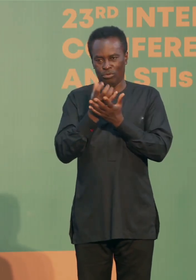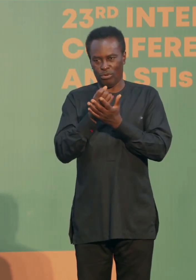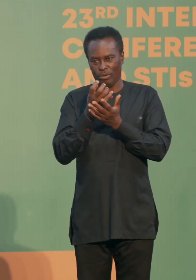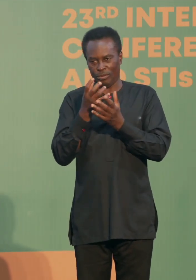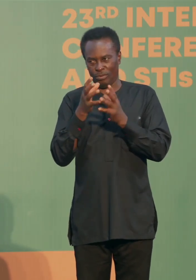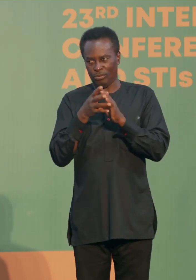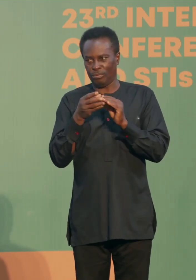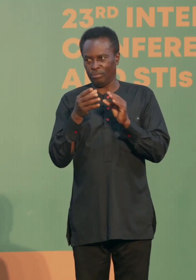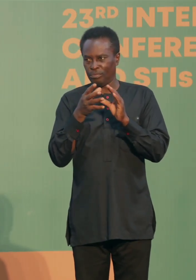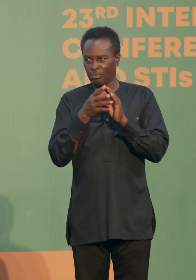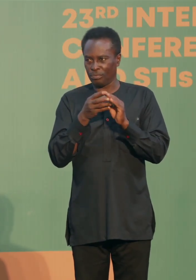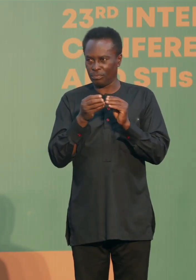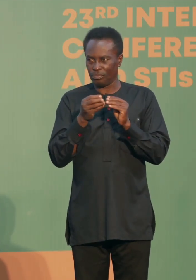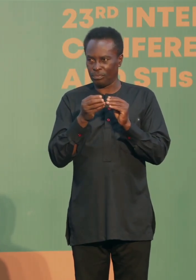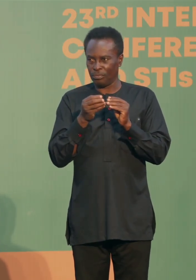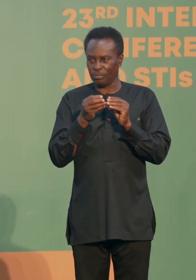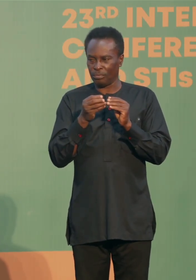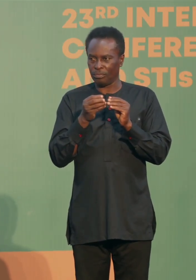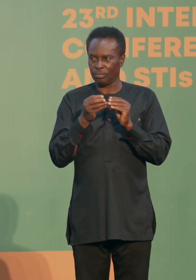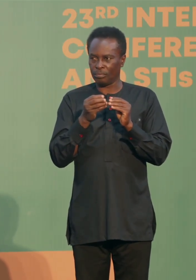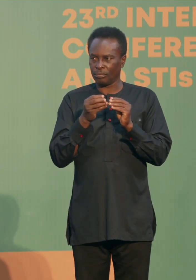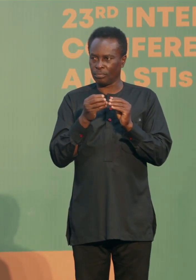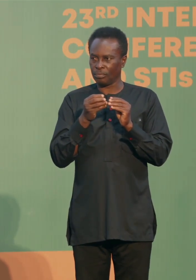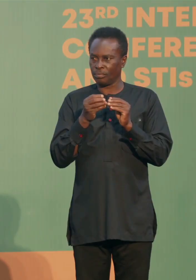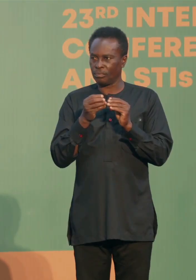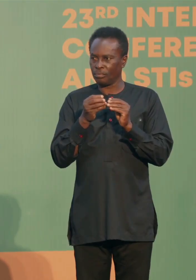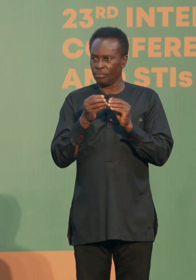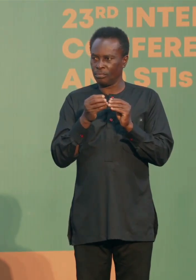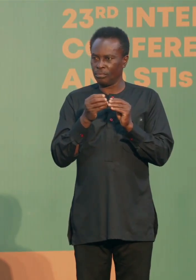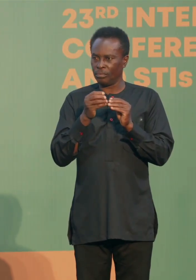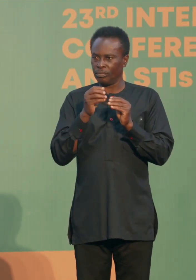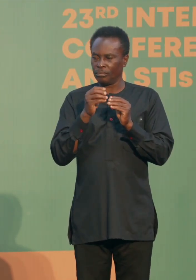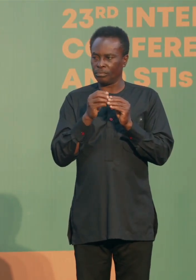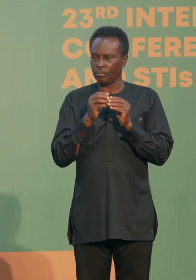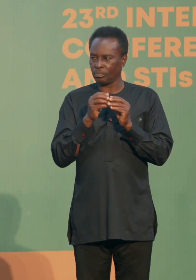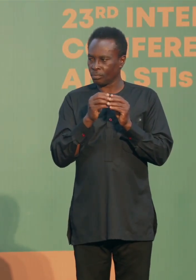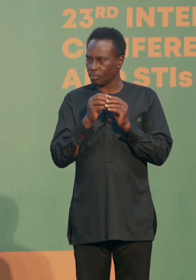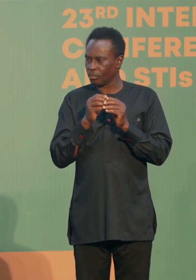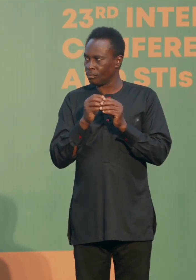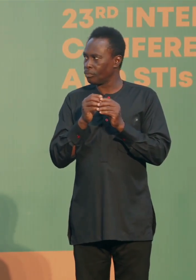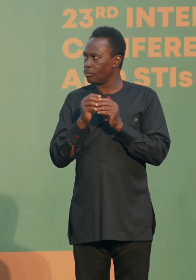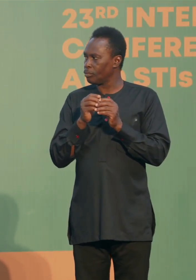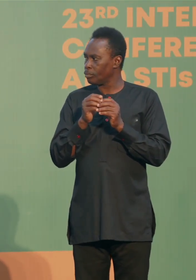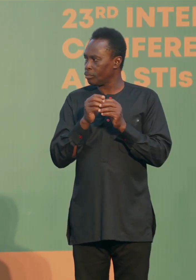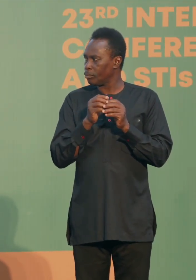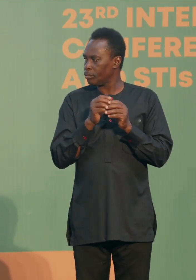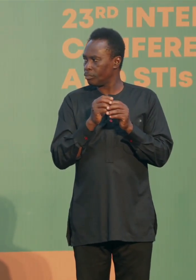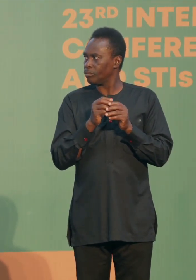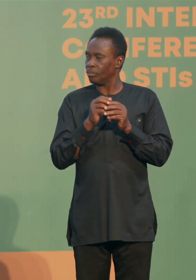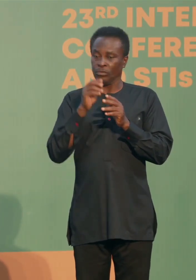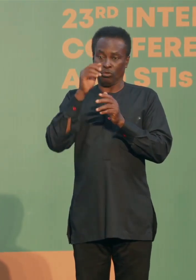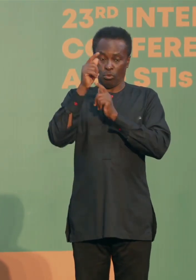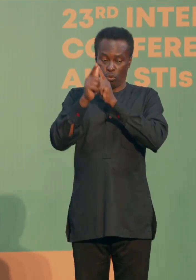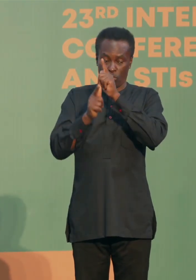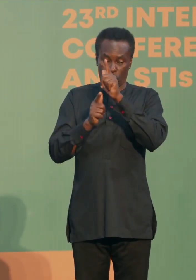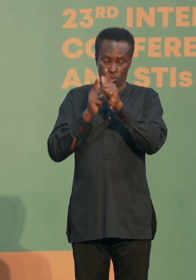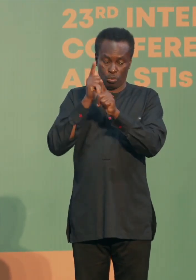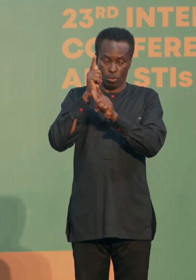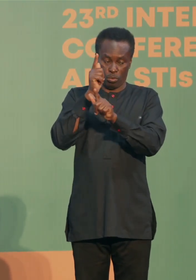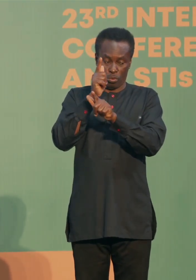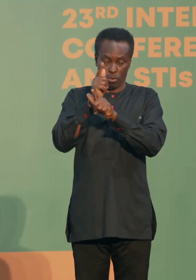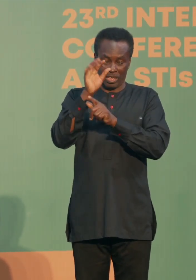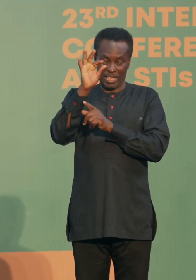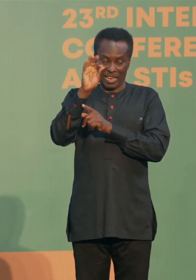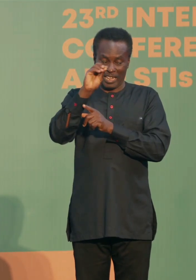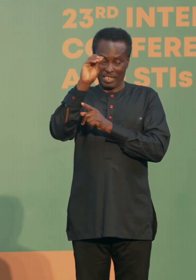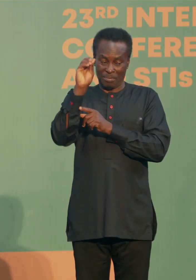2020, approximately 600,000 new cases of cervical cancer were recorded globally, and 90% of those